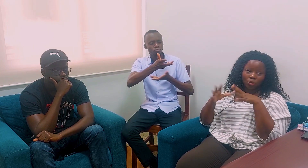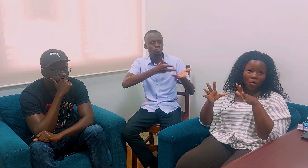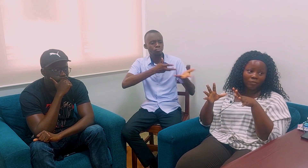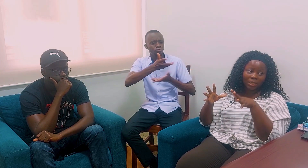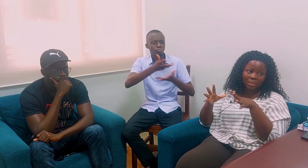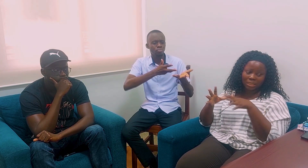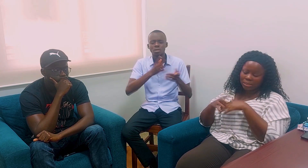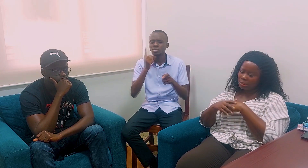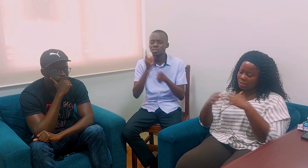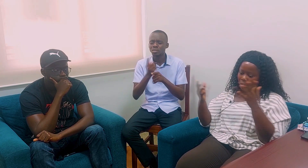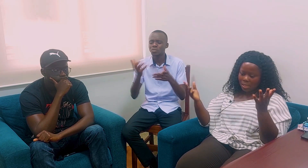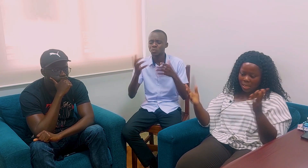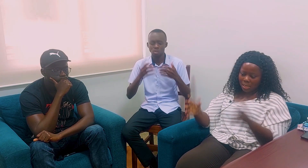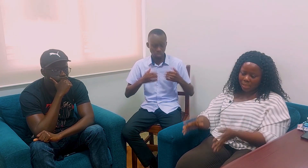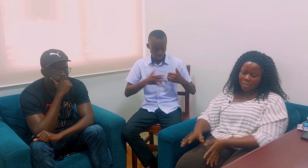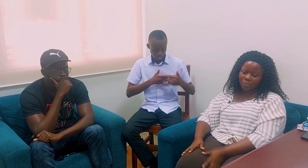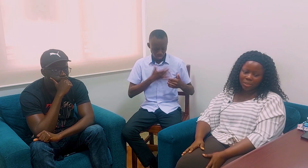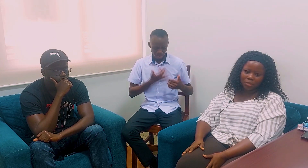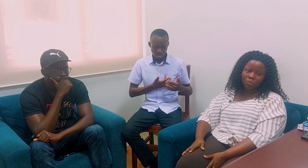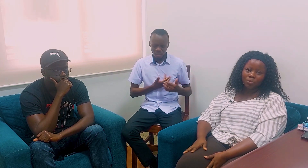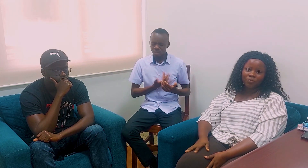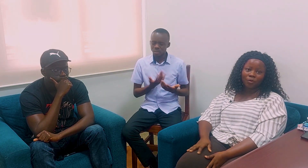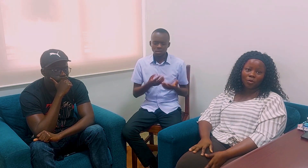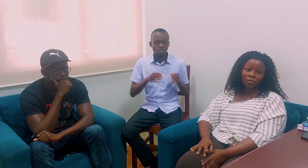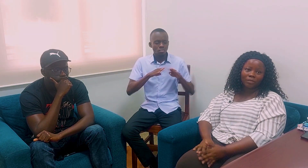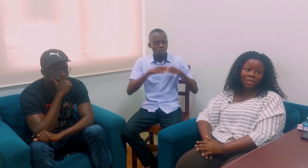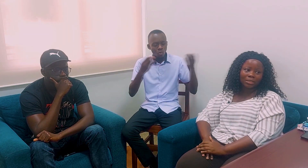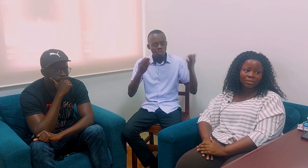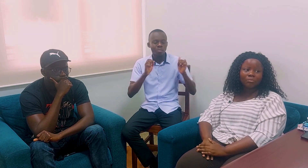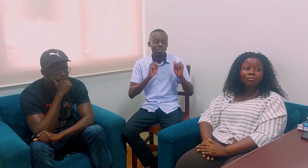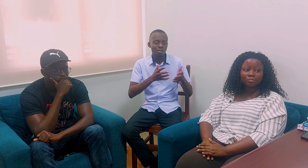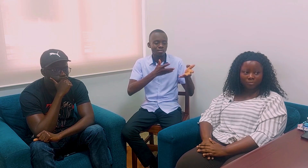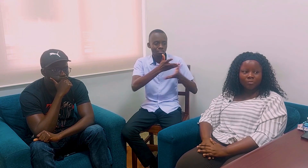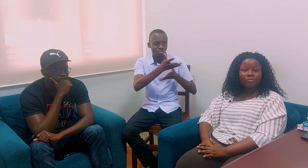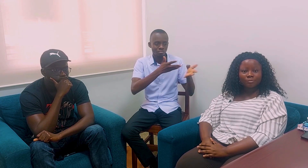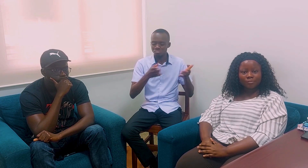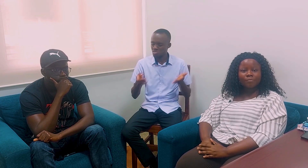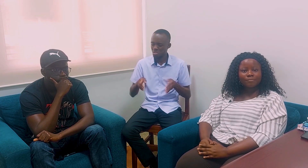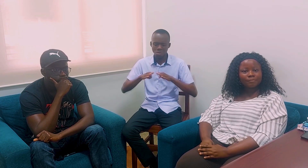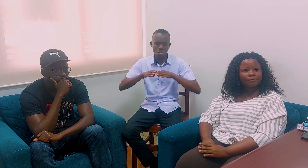just want off their chest. And the space is open for all of that.